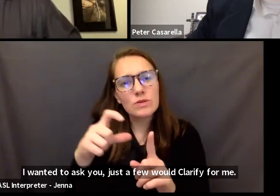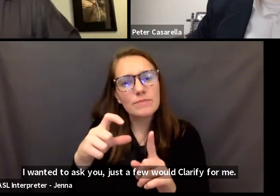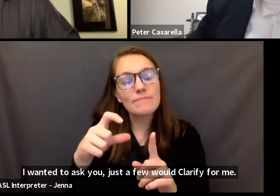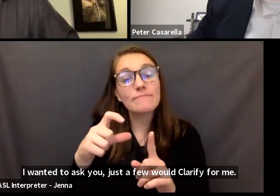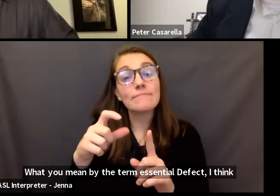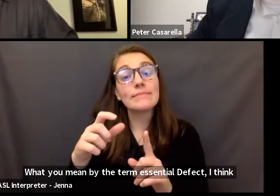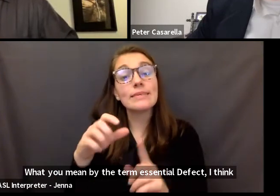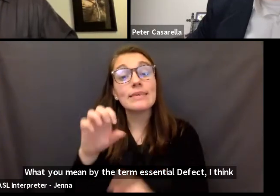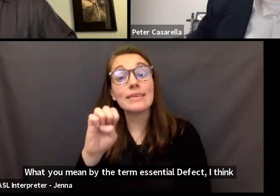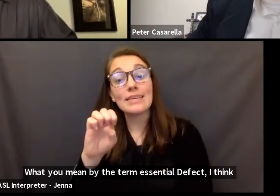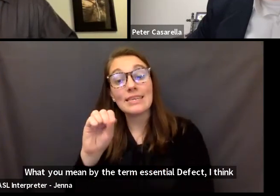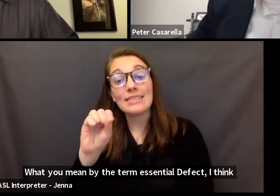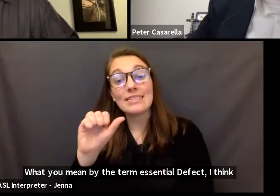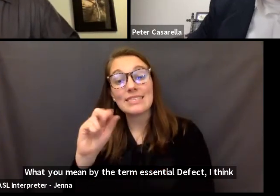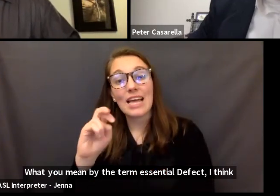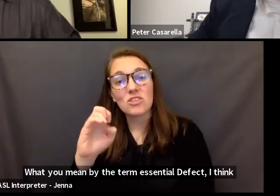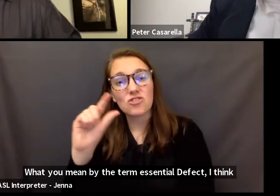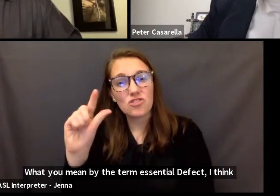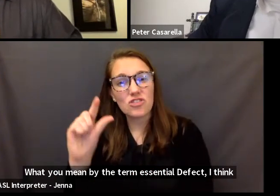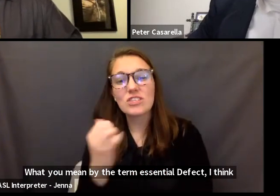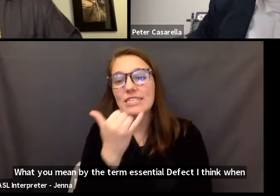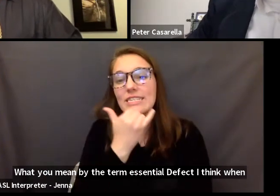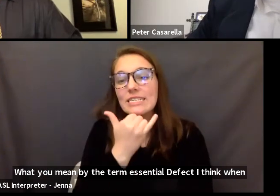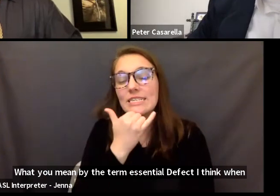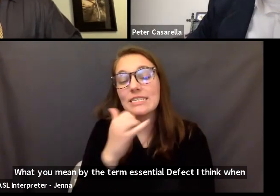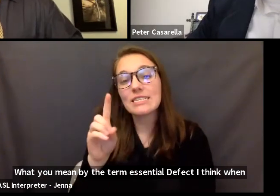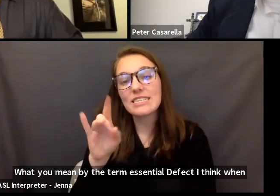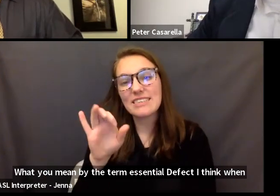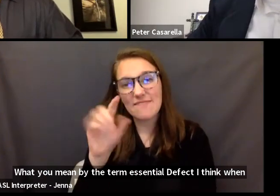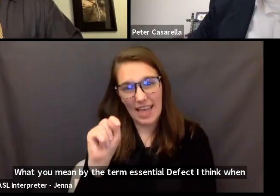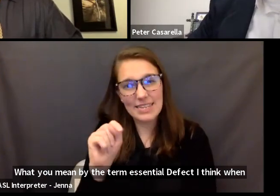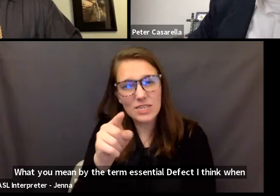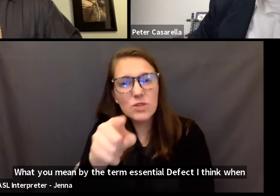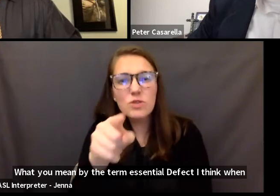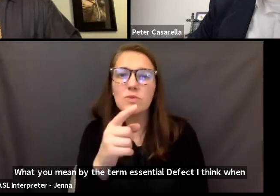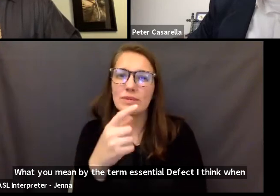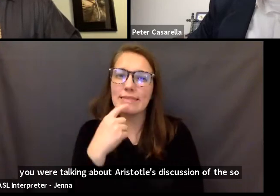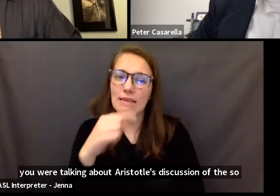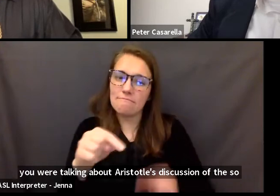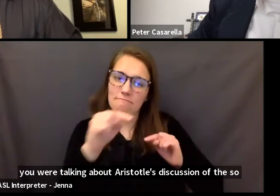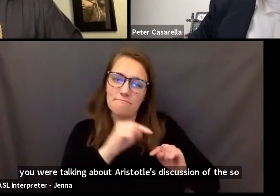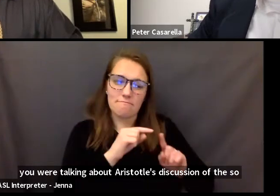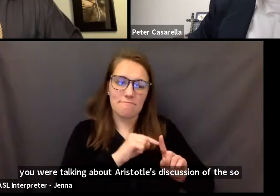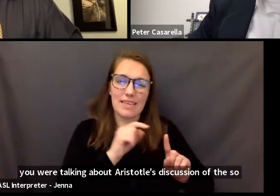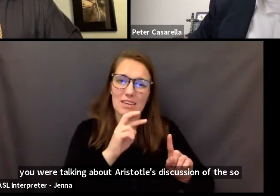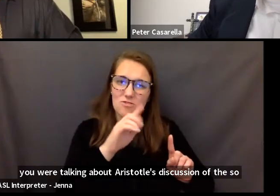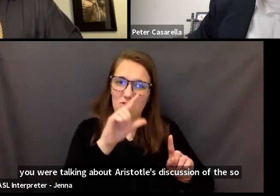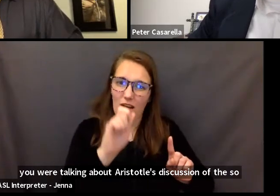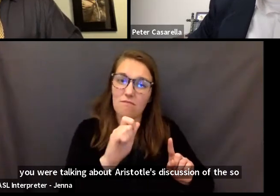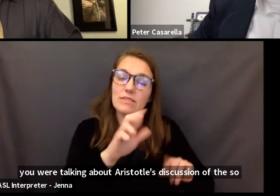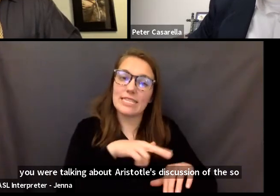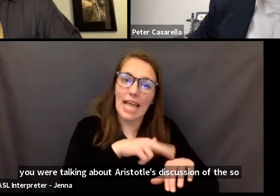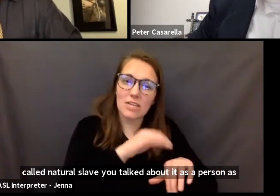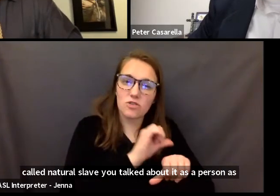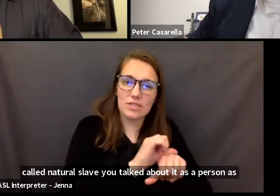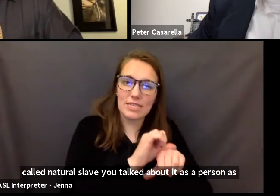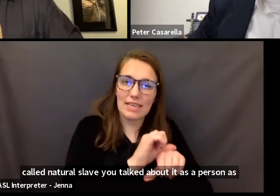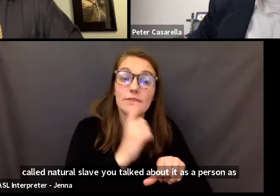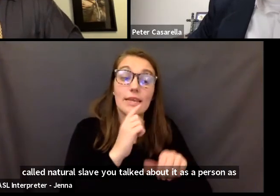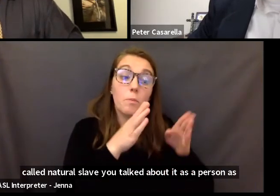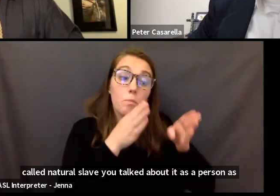I think when you were talking about Aristotle's discussion of the so-called natural slave, you talked about it as a person as an essential